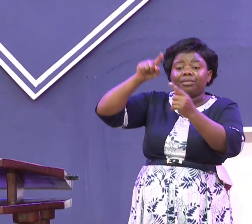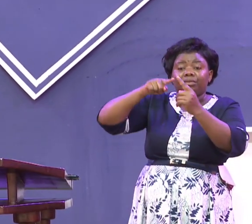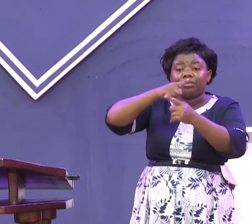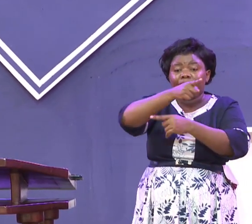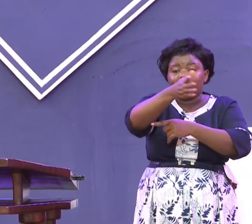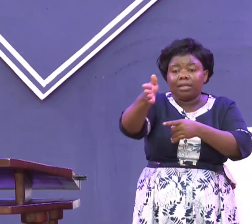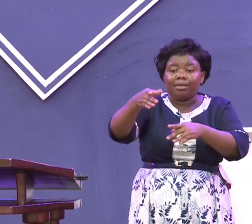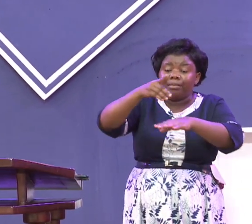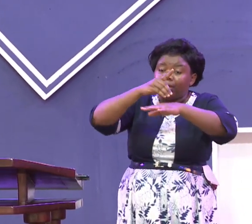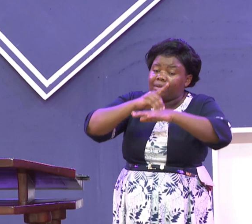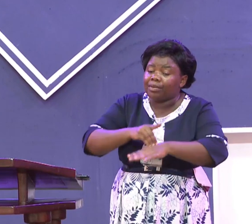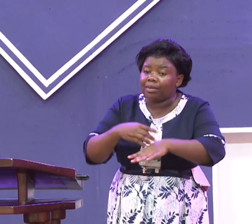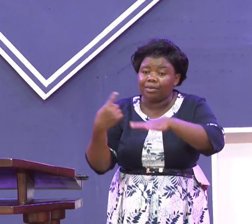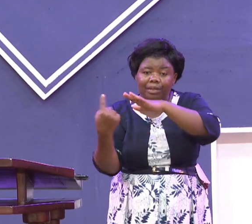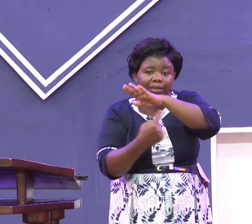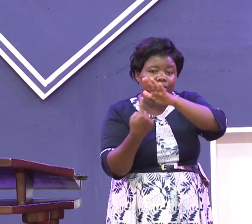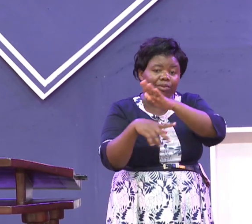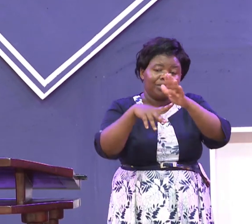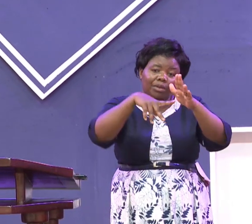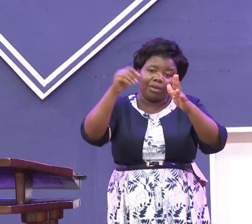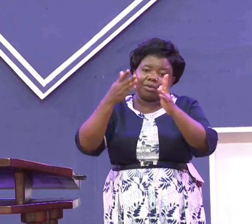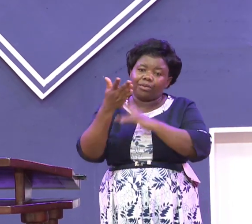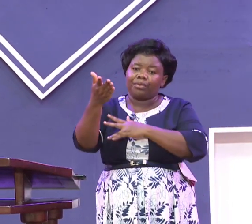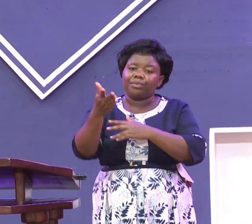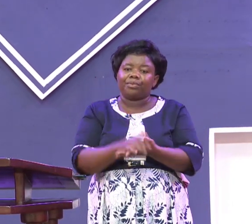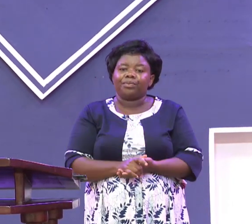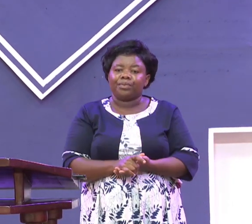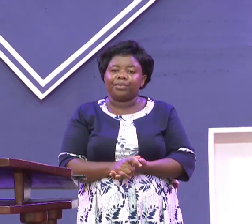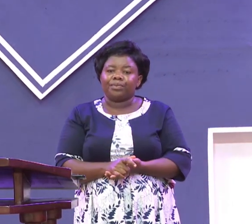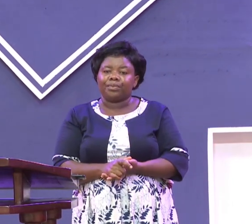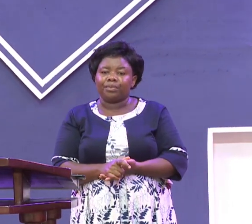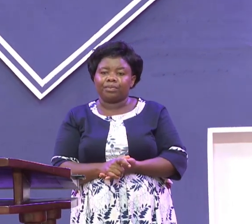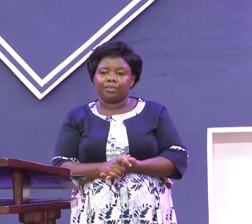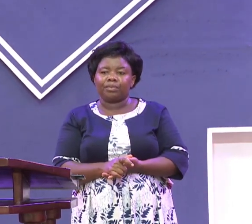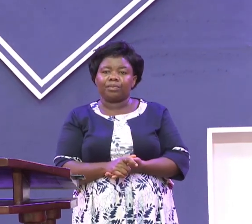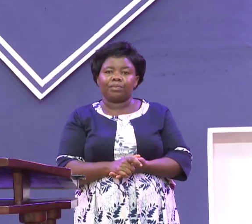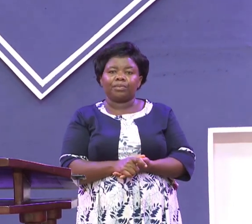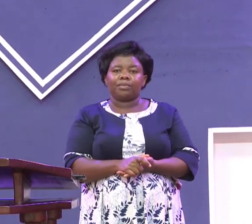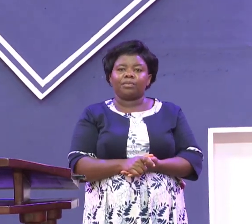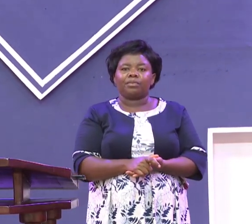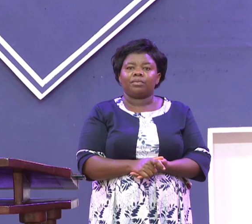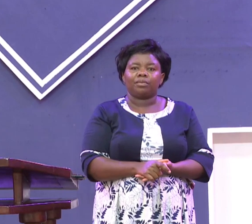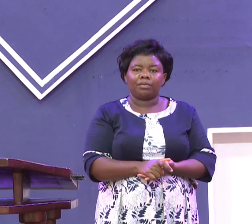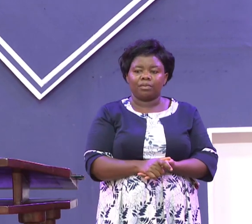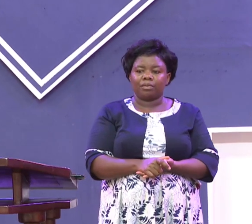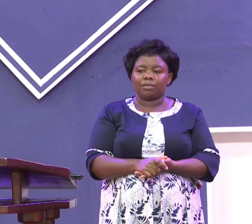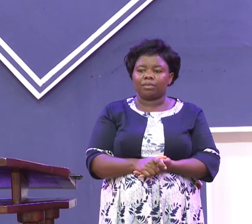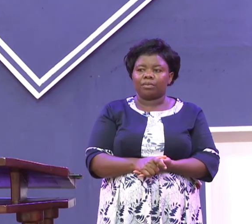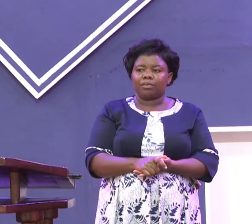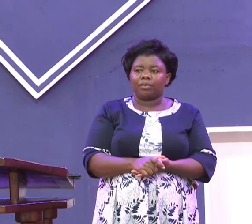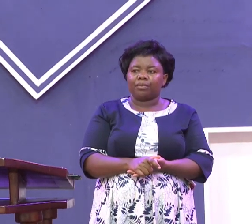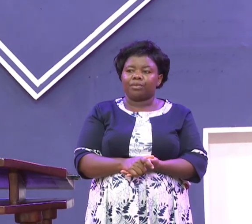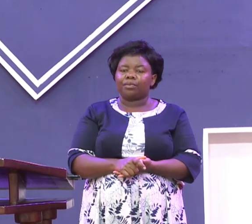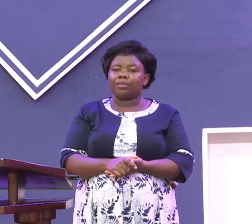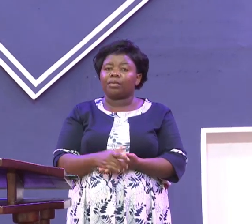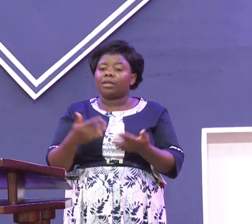baze bayitamu. At times God could show himself to them in the ways they had to go